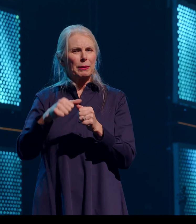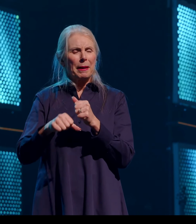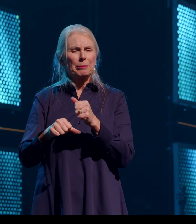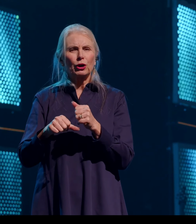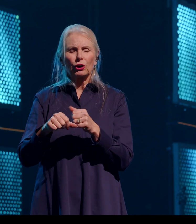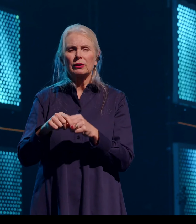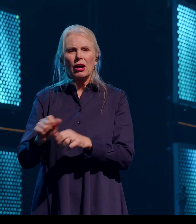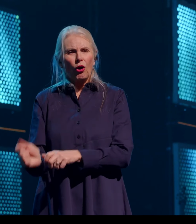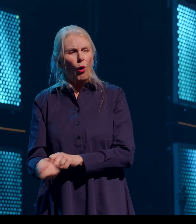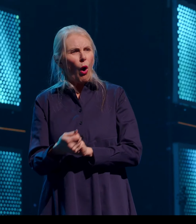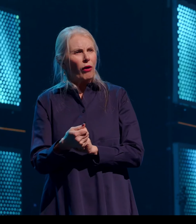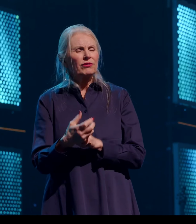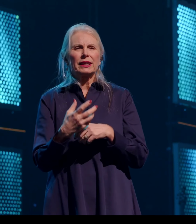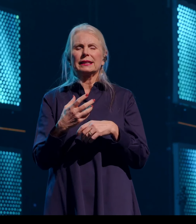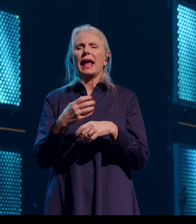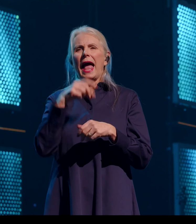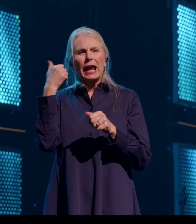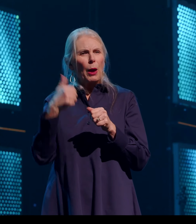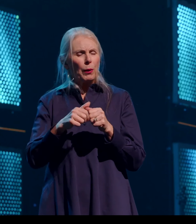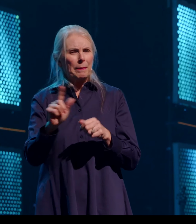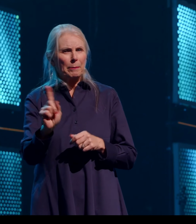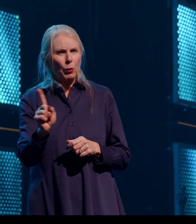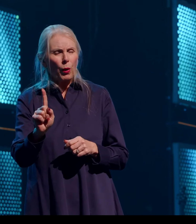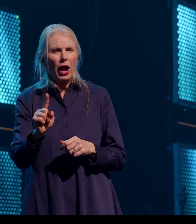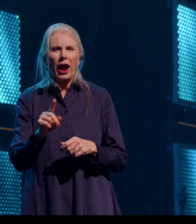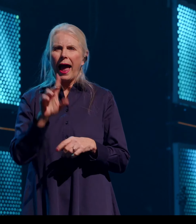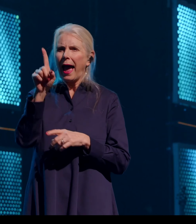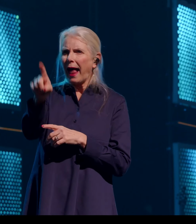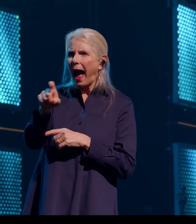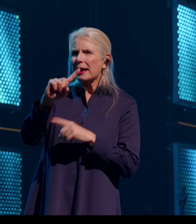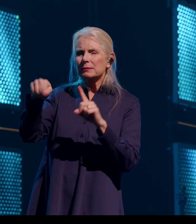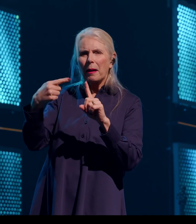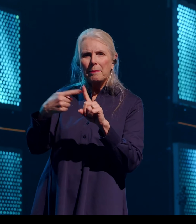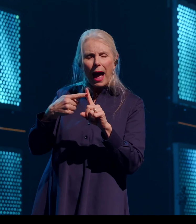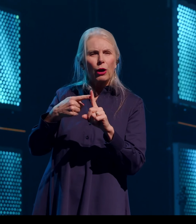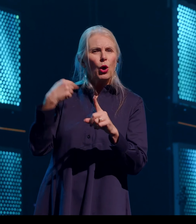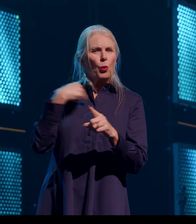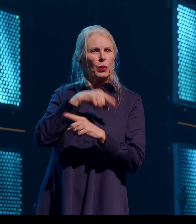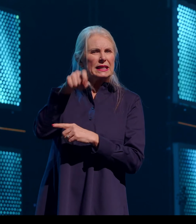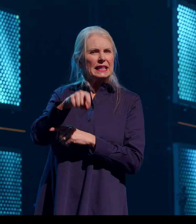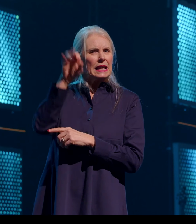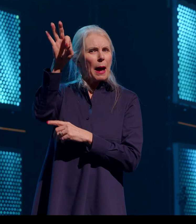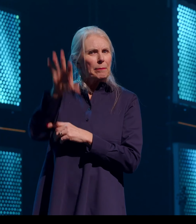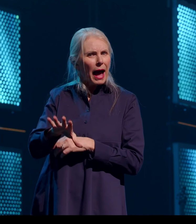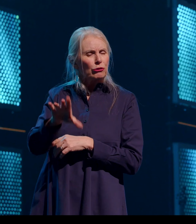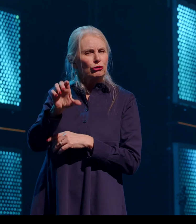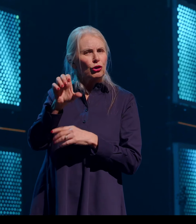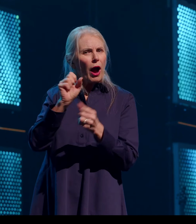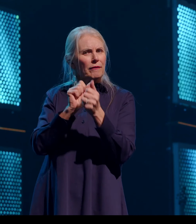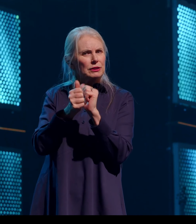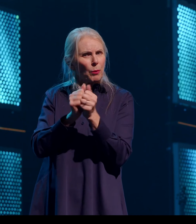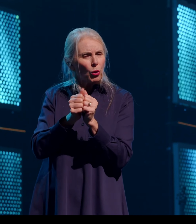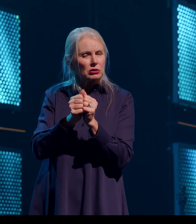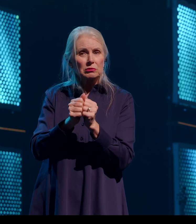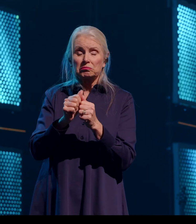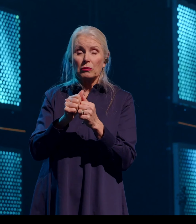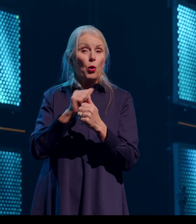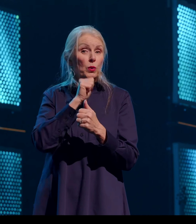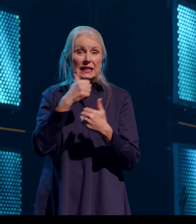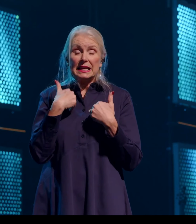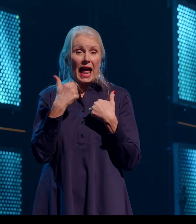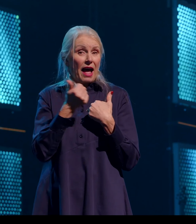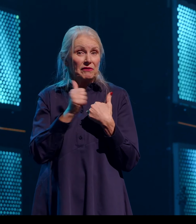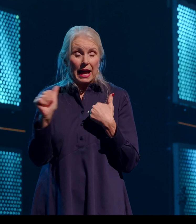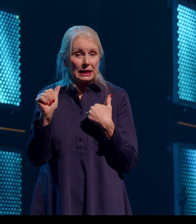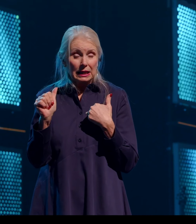on and the course when I asked you to be the pastor of sports when there weren't any pastor of sports. And sports ministry weren't in many,